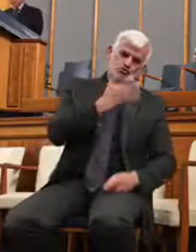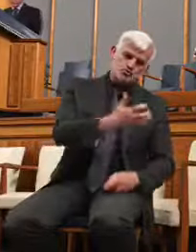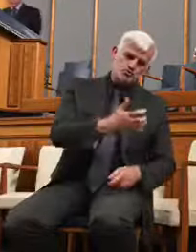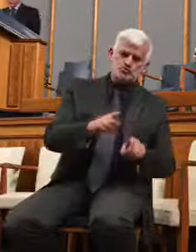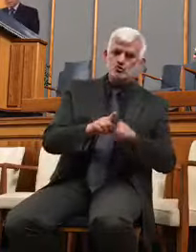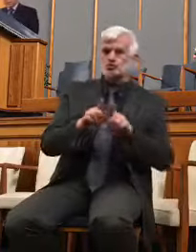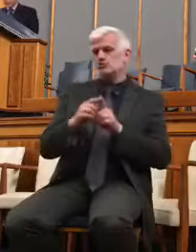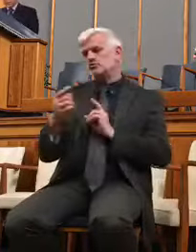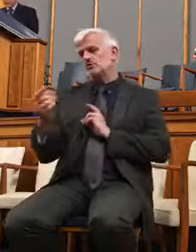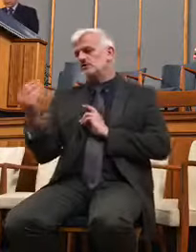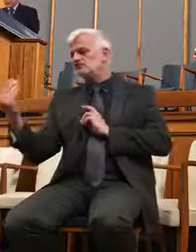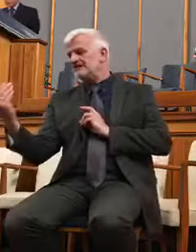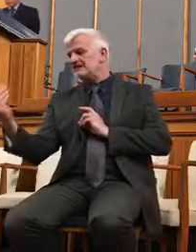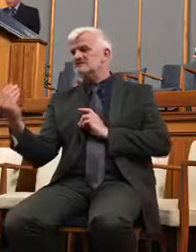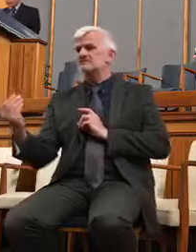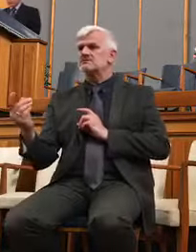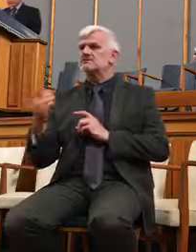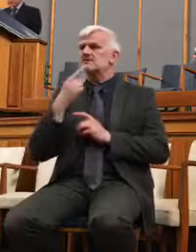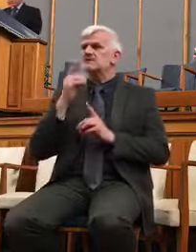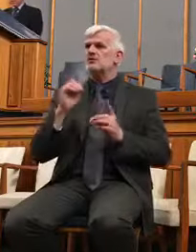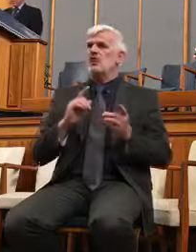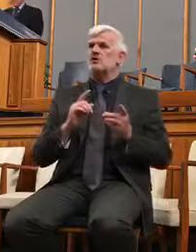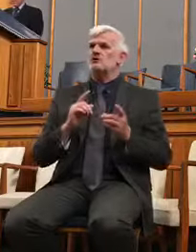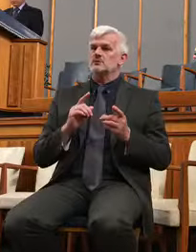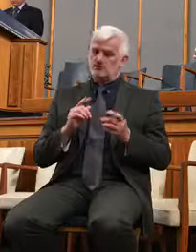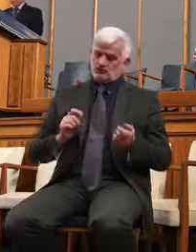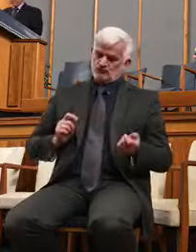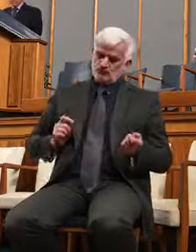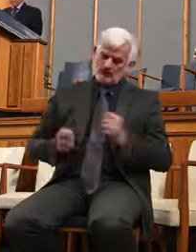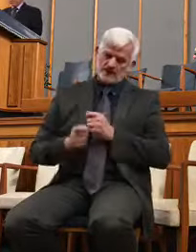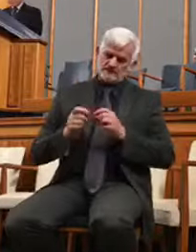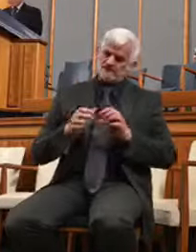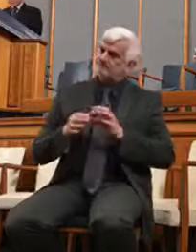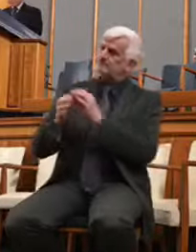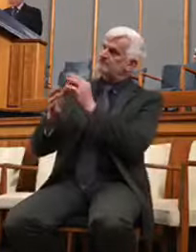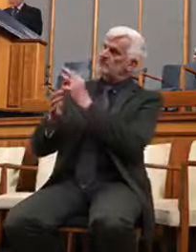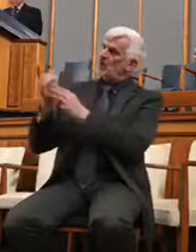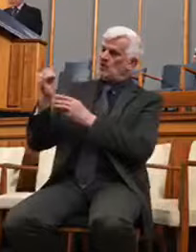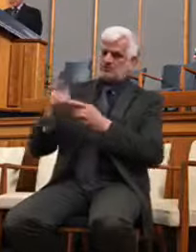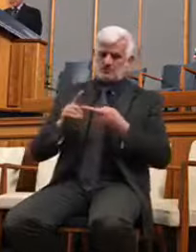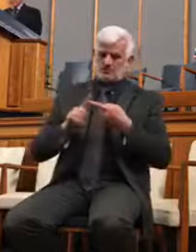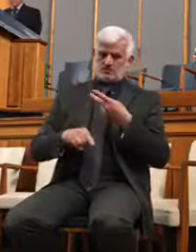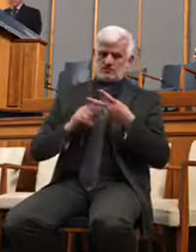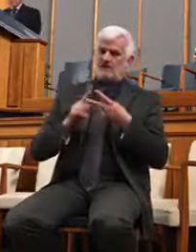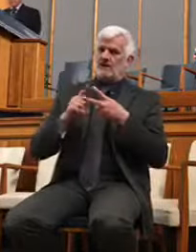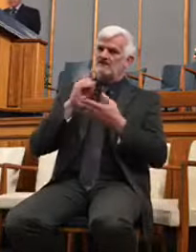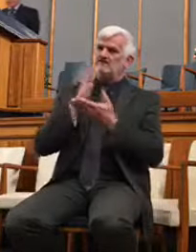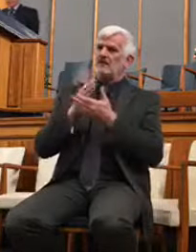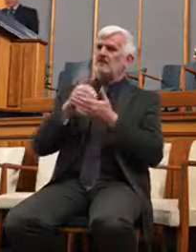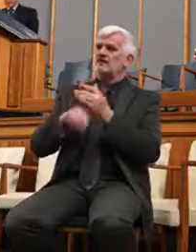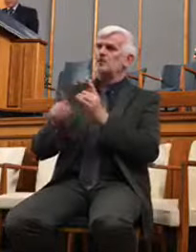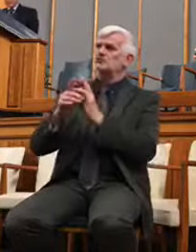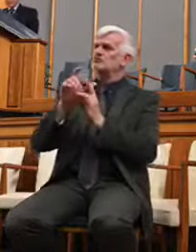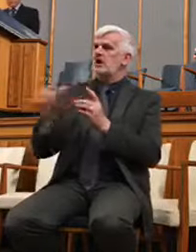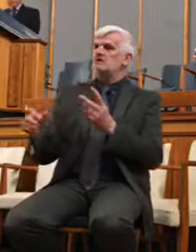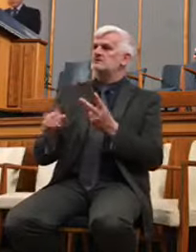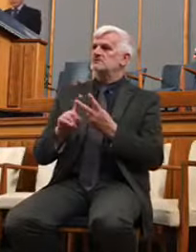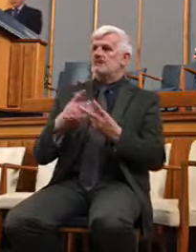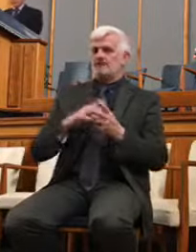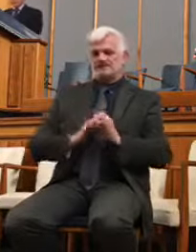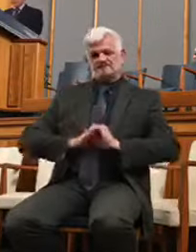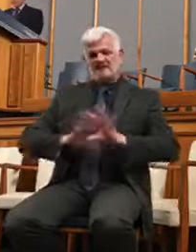Greeks, repentance toward God and faith toward our Lord Jesus Christ. And now,